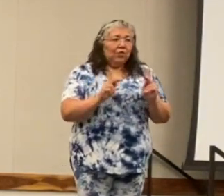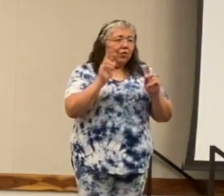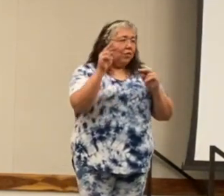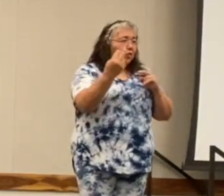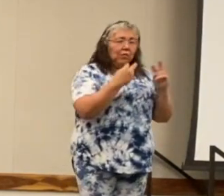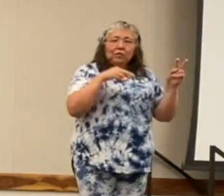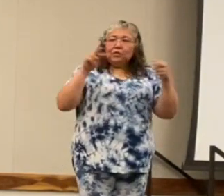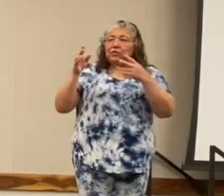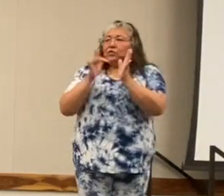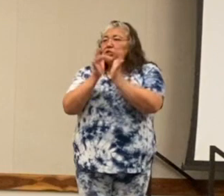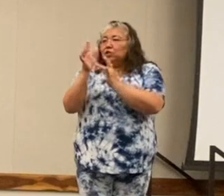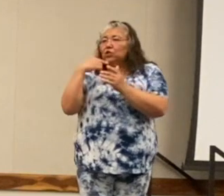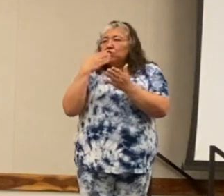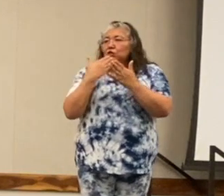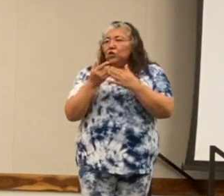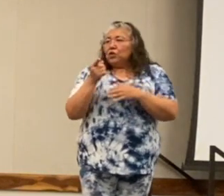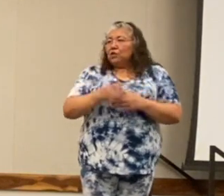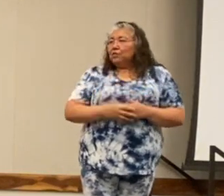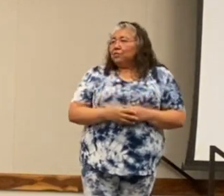say, Jesus looks good on you today.